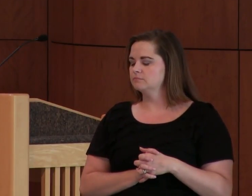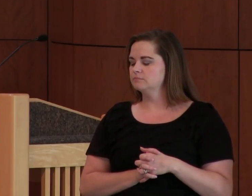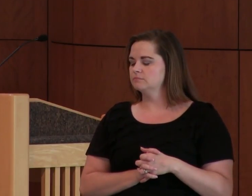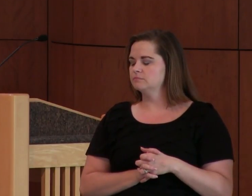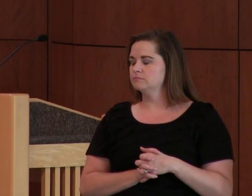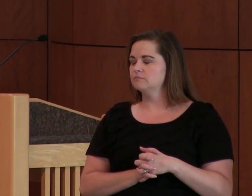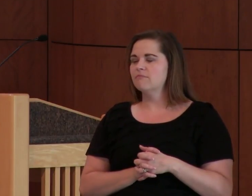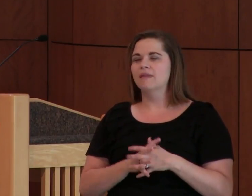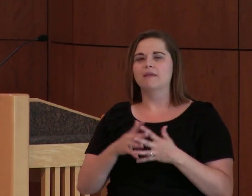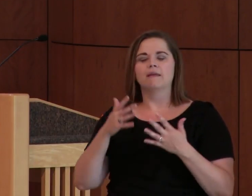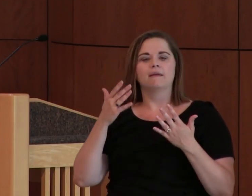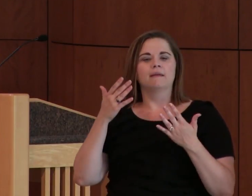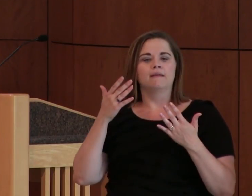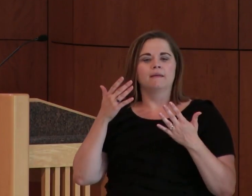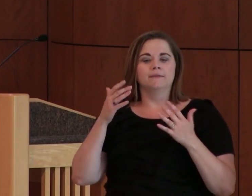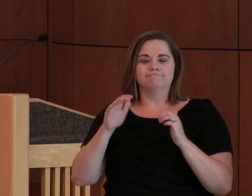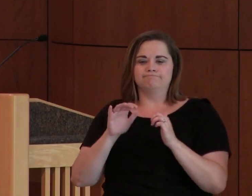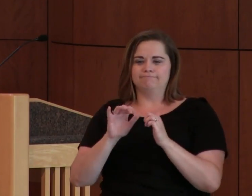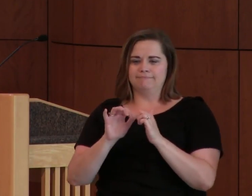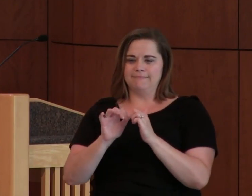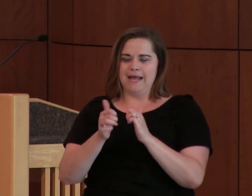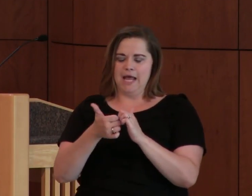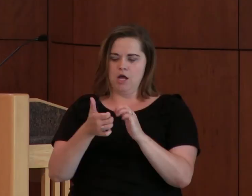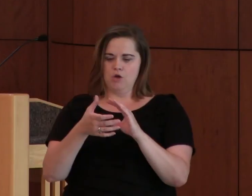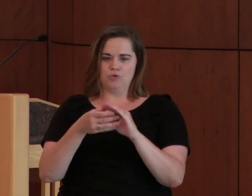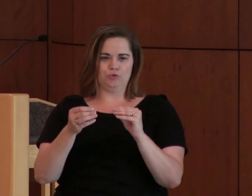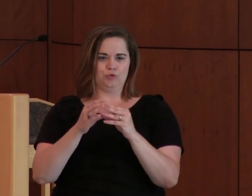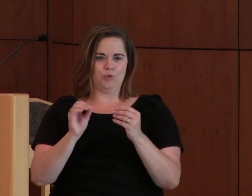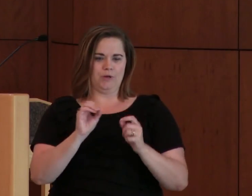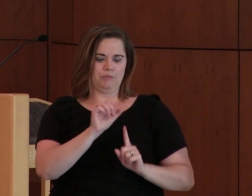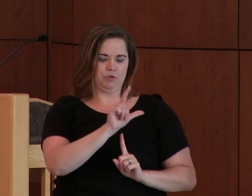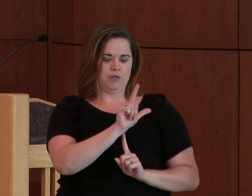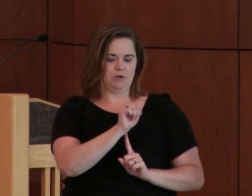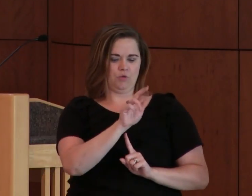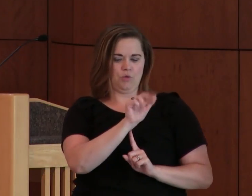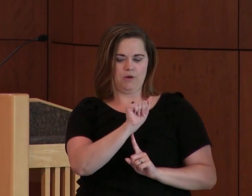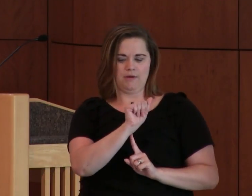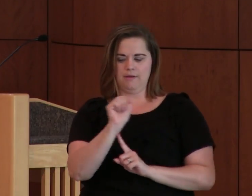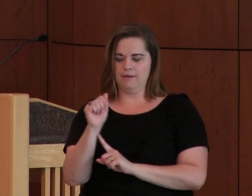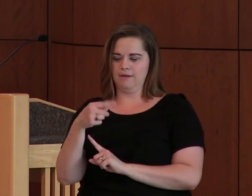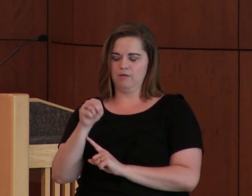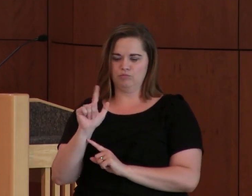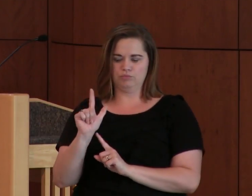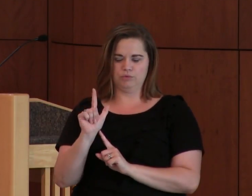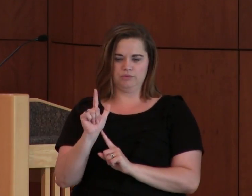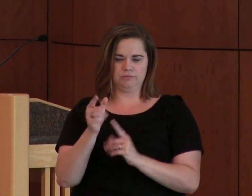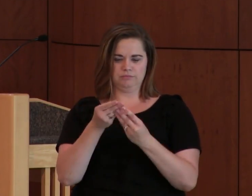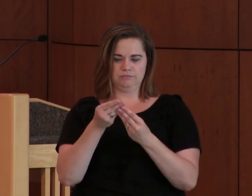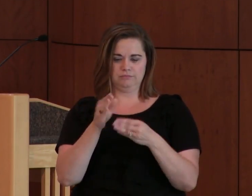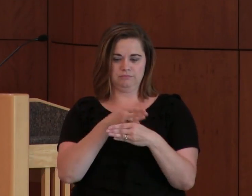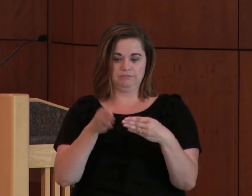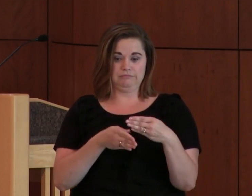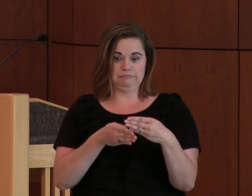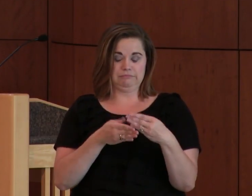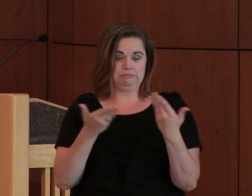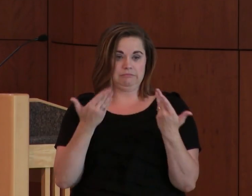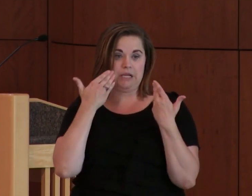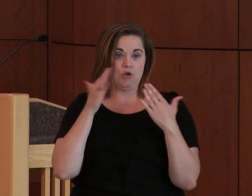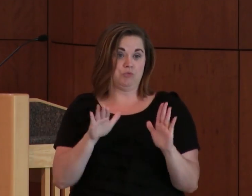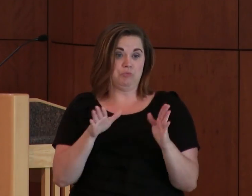Now, I don't know how the story between Laura and April ends. For all I know, it continues. Which